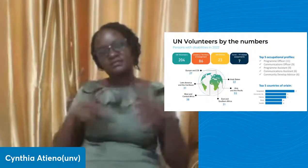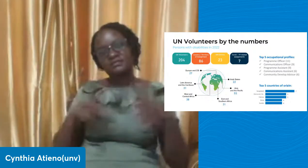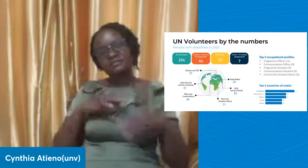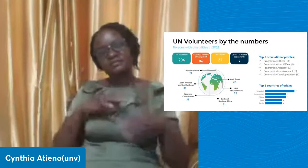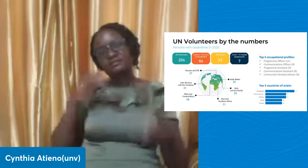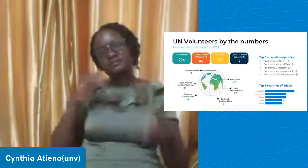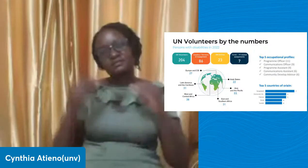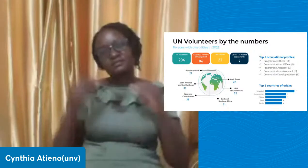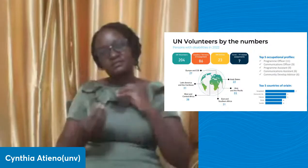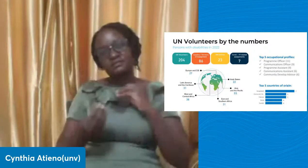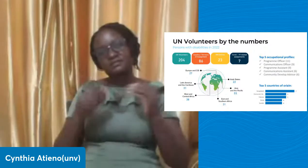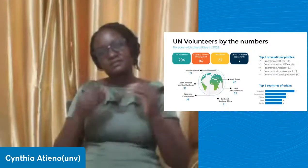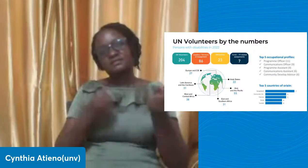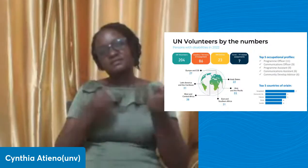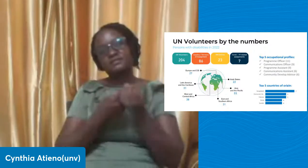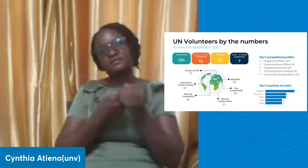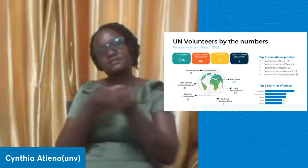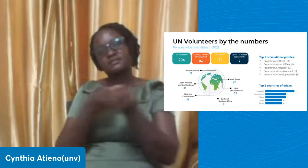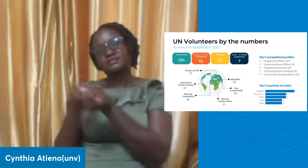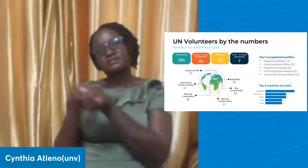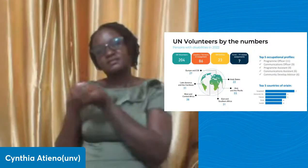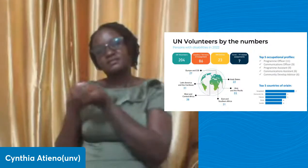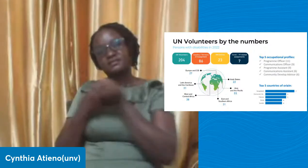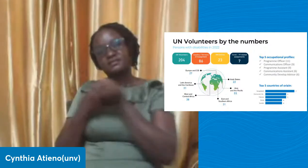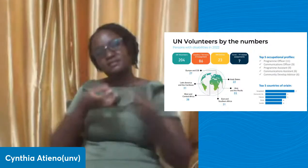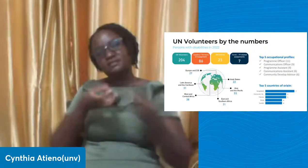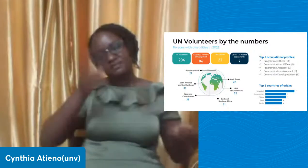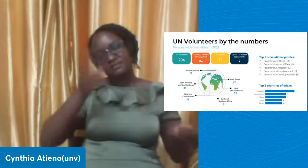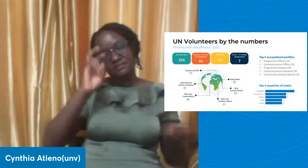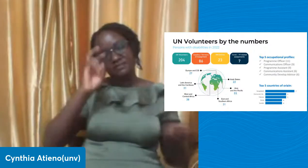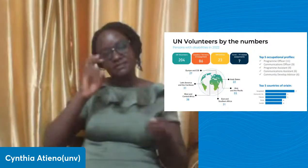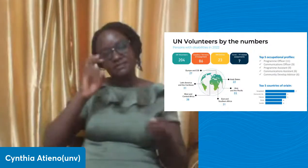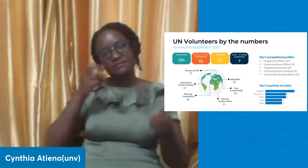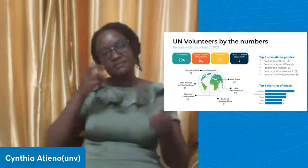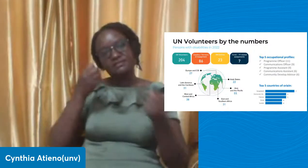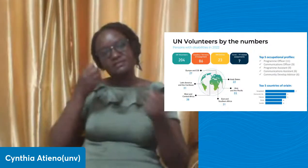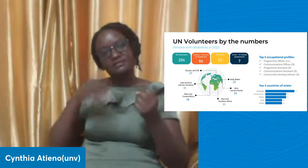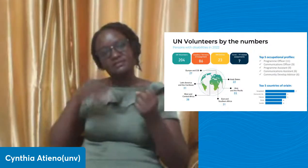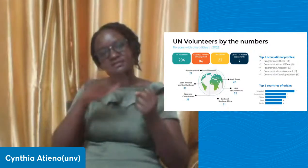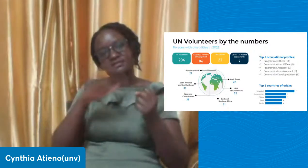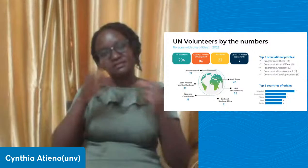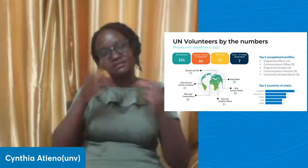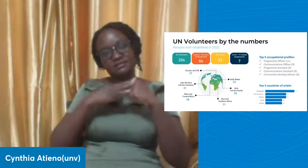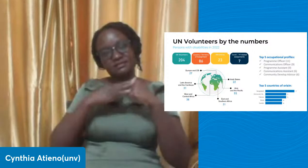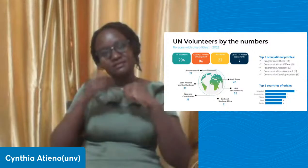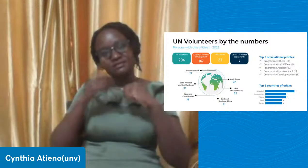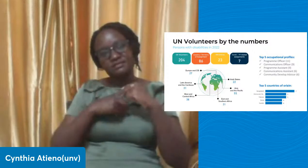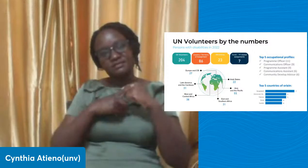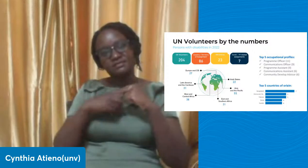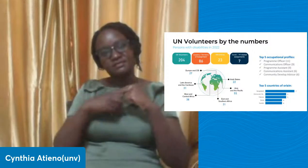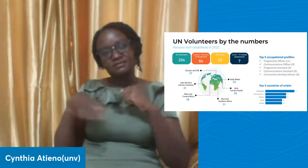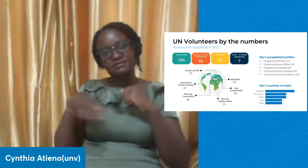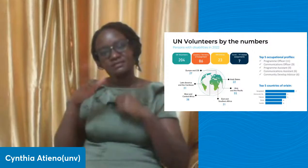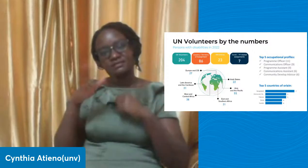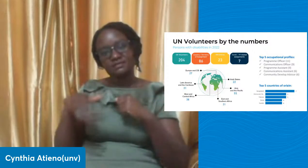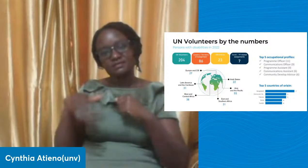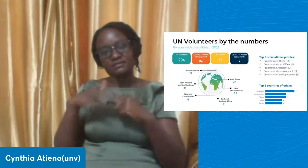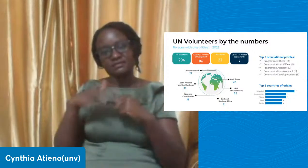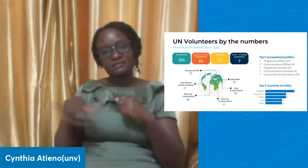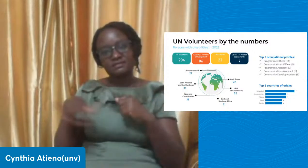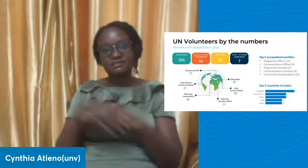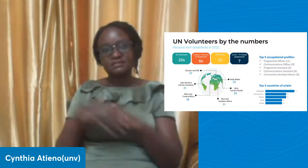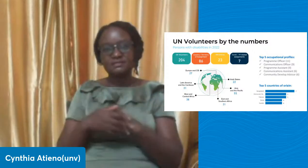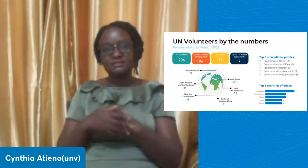in 86 countries. The five most common jobs that UN volunteers with disabilities took